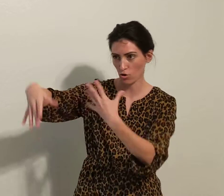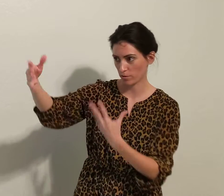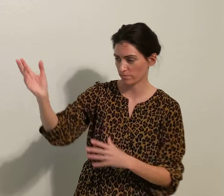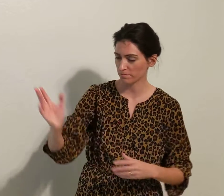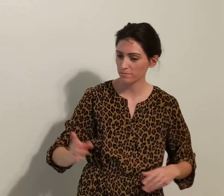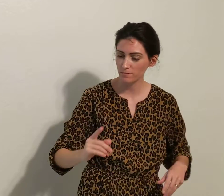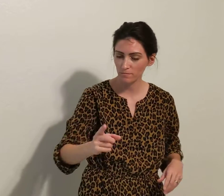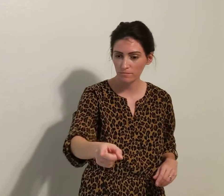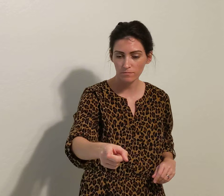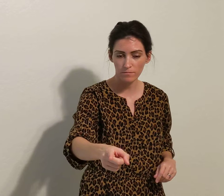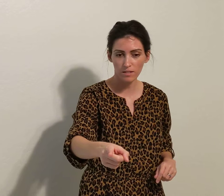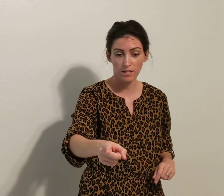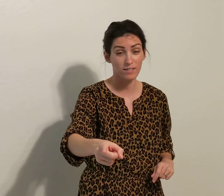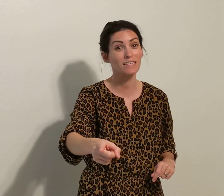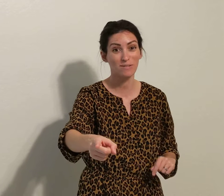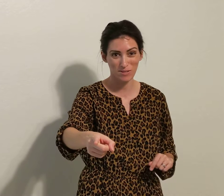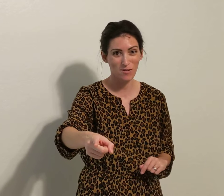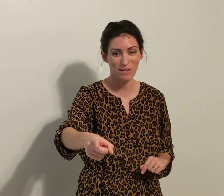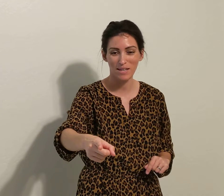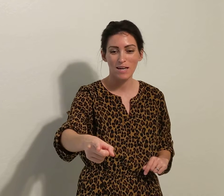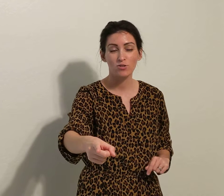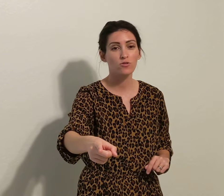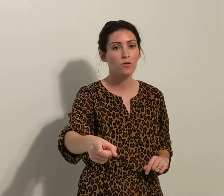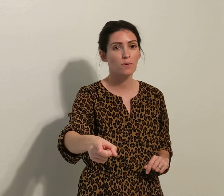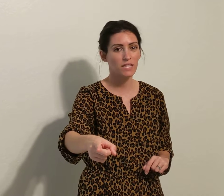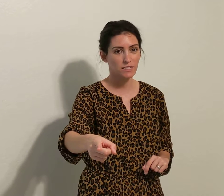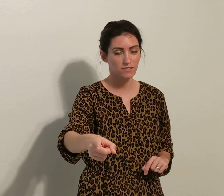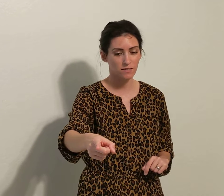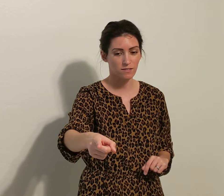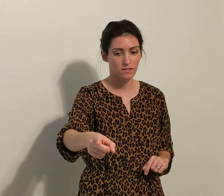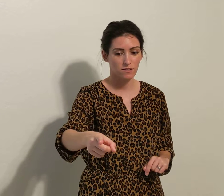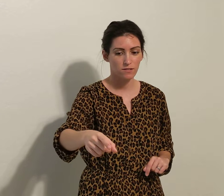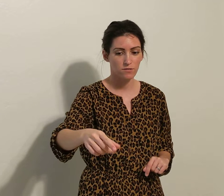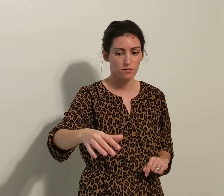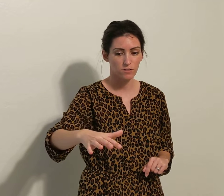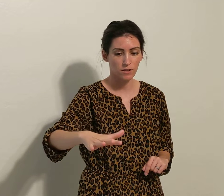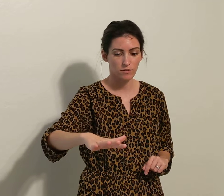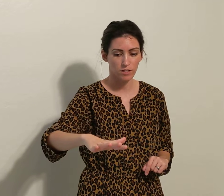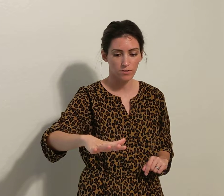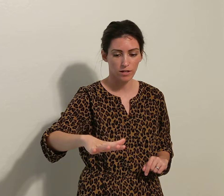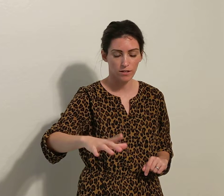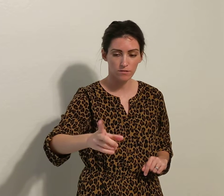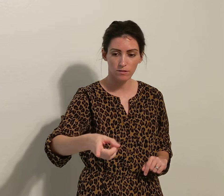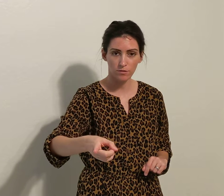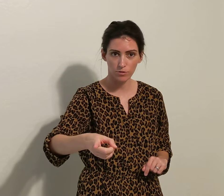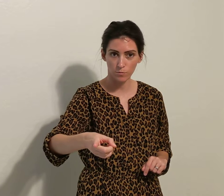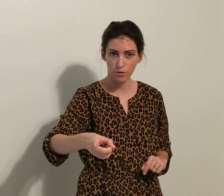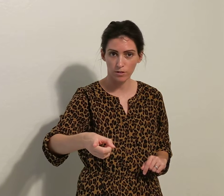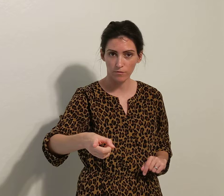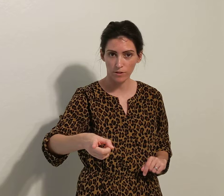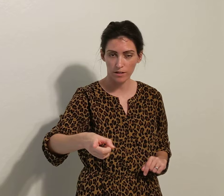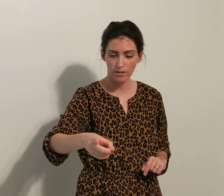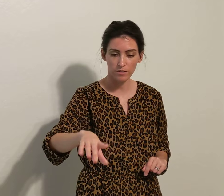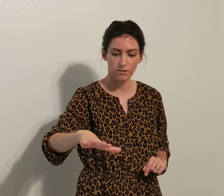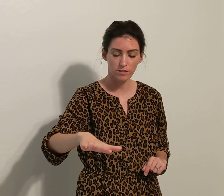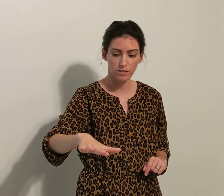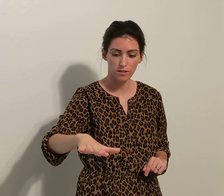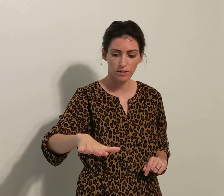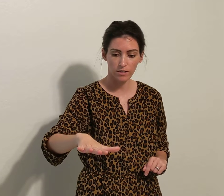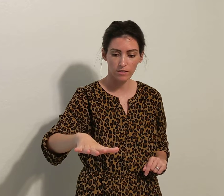arm. And it keeps going to the place. So you're going to now take your hand that you were just pointing for there, and you're going to take your hand and